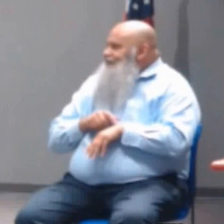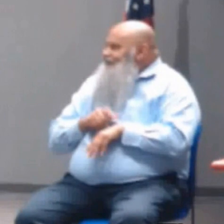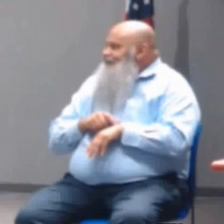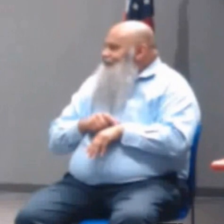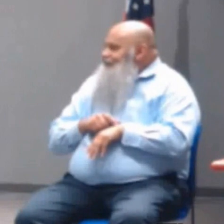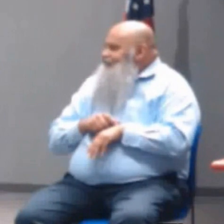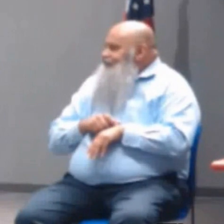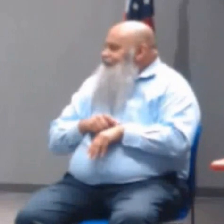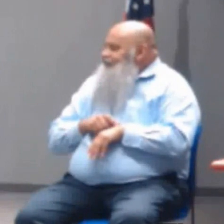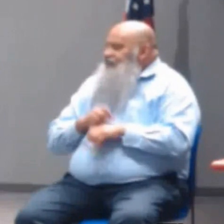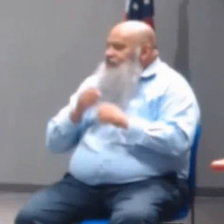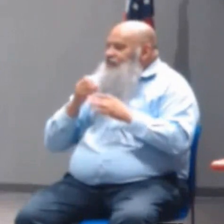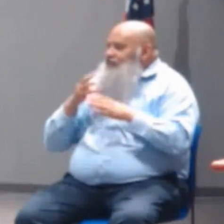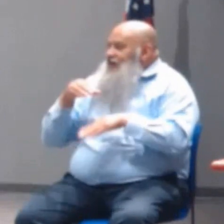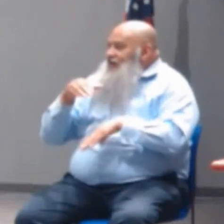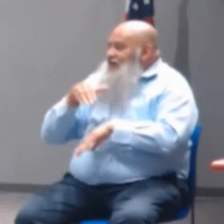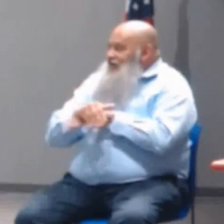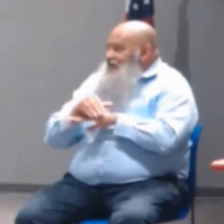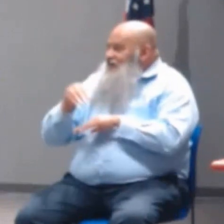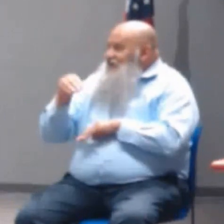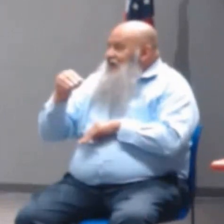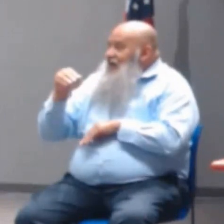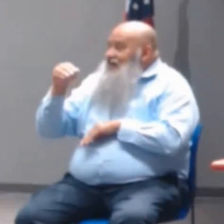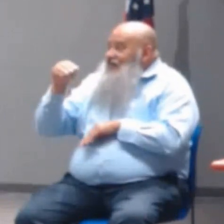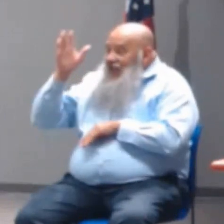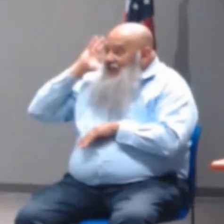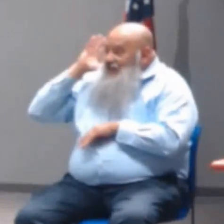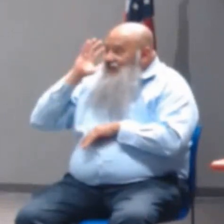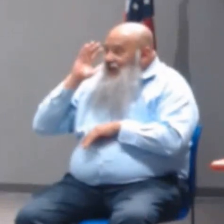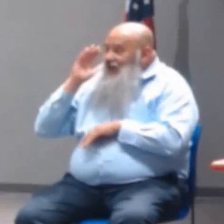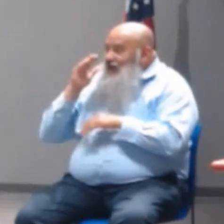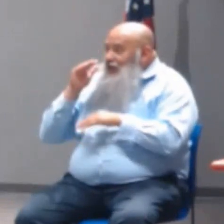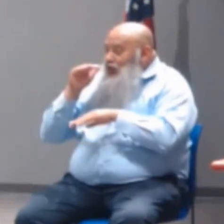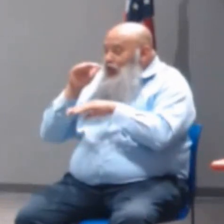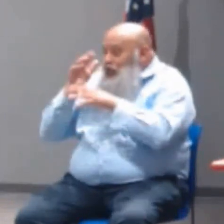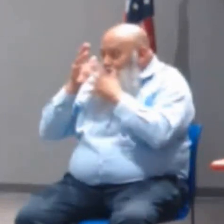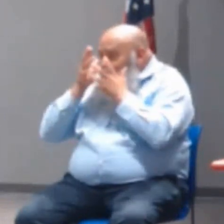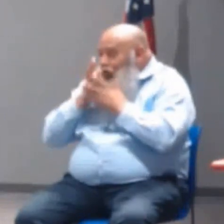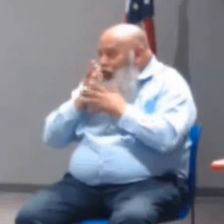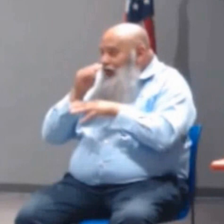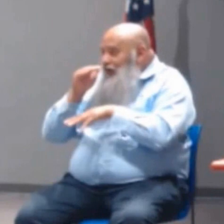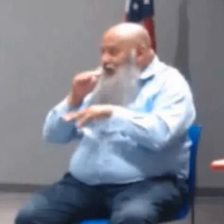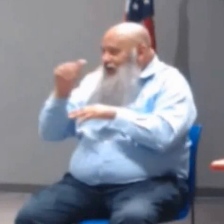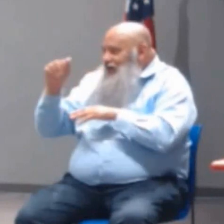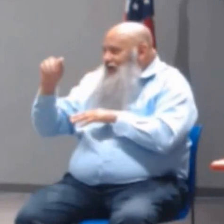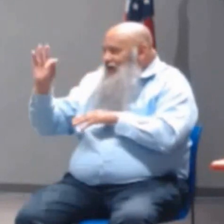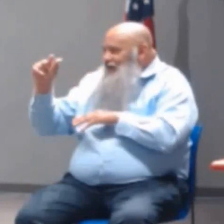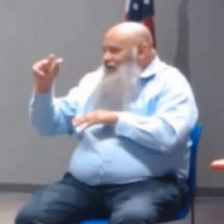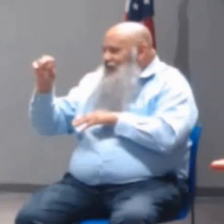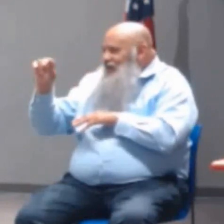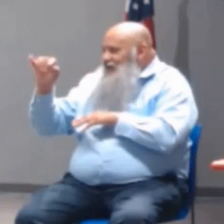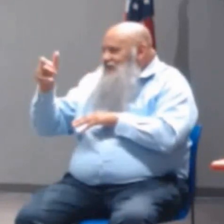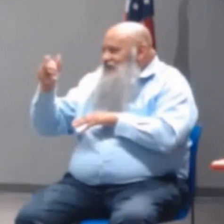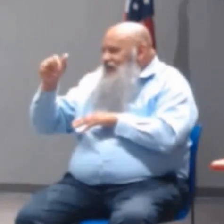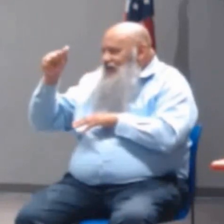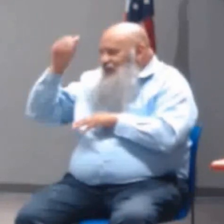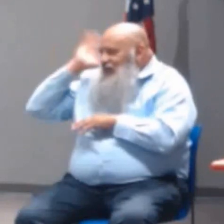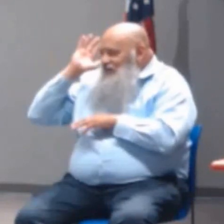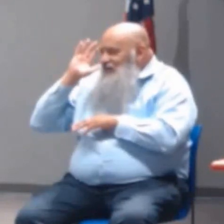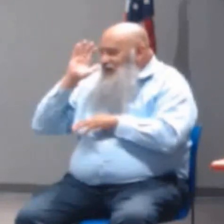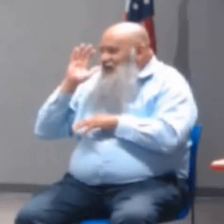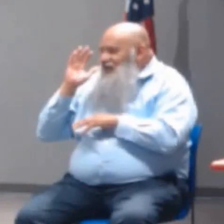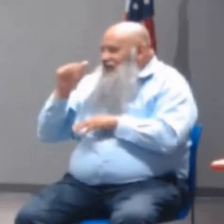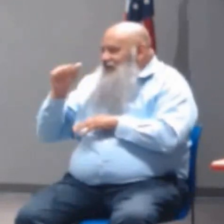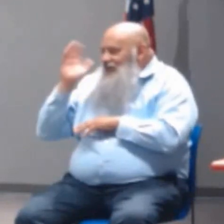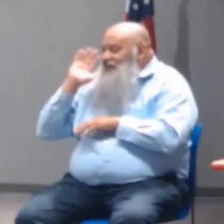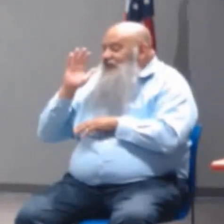There was a lot of nights in Afghanistan on the dark nights where at the end of a long day, 14, 16